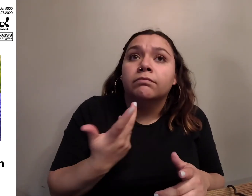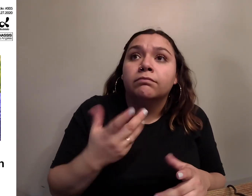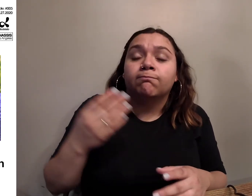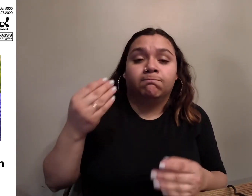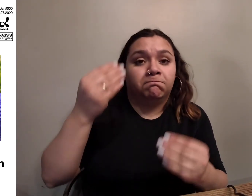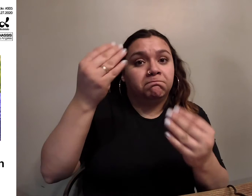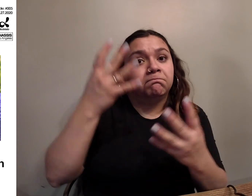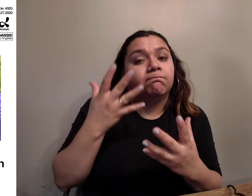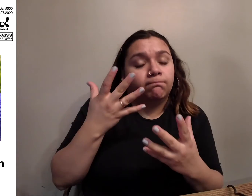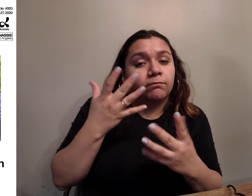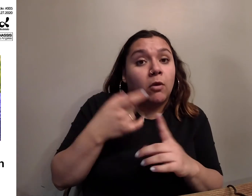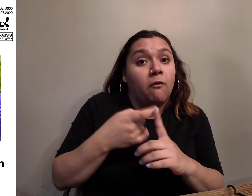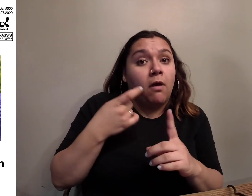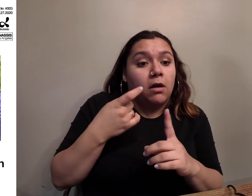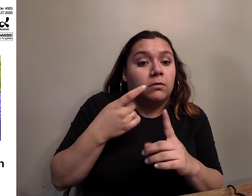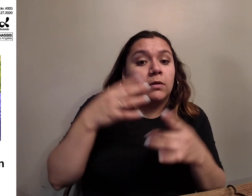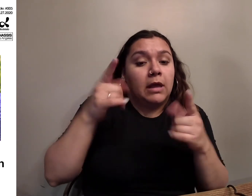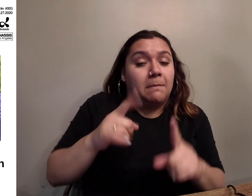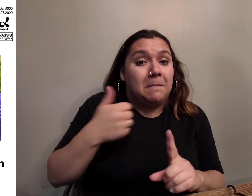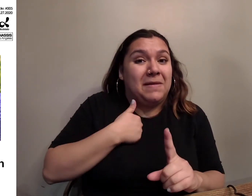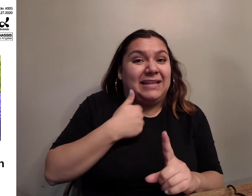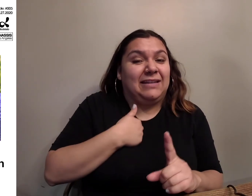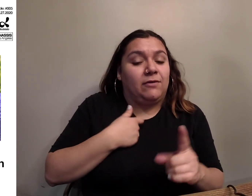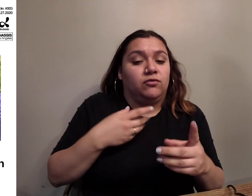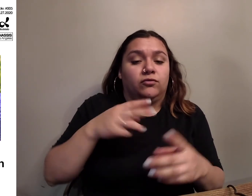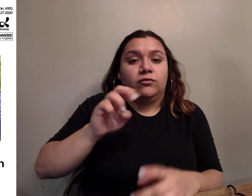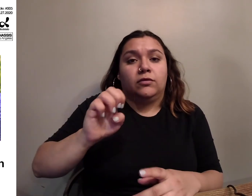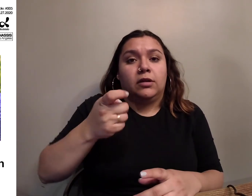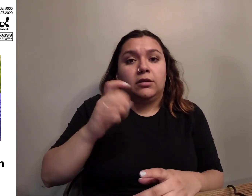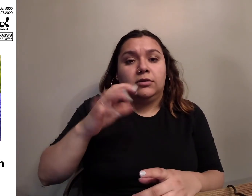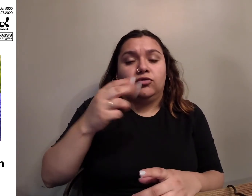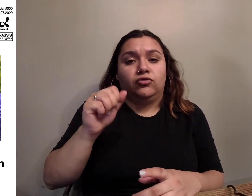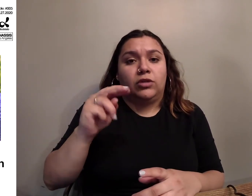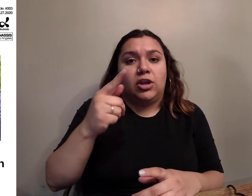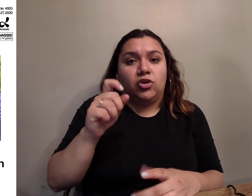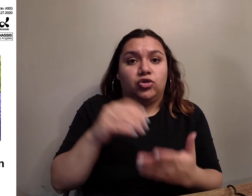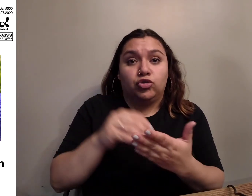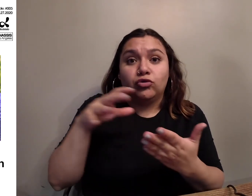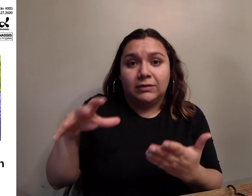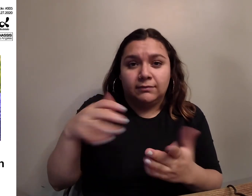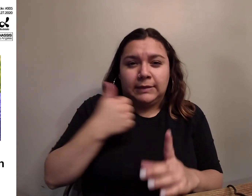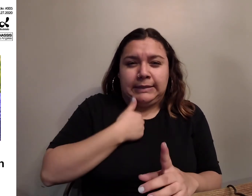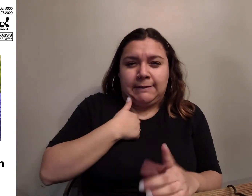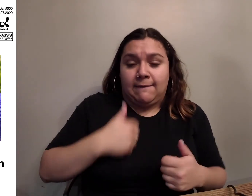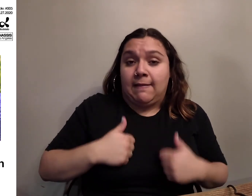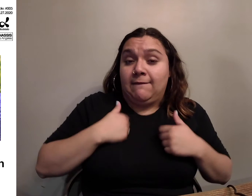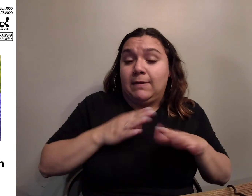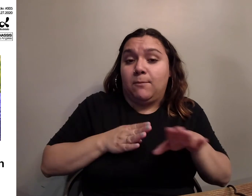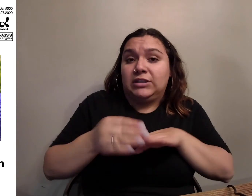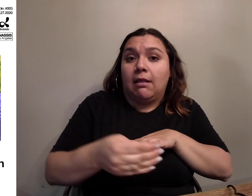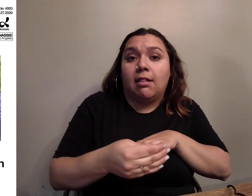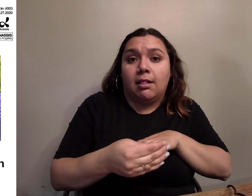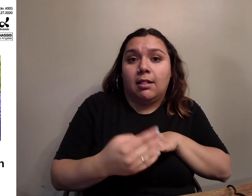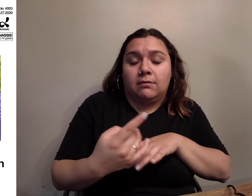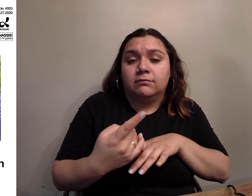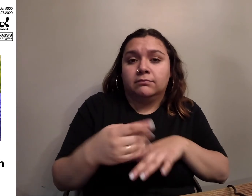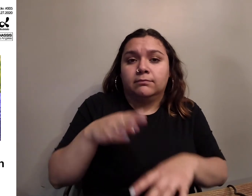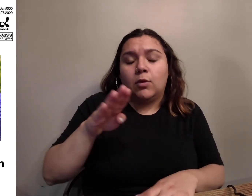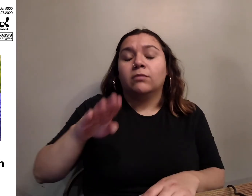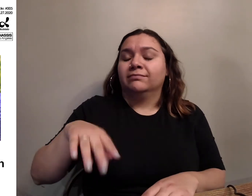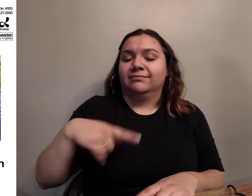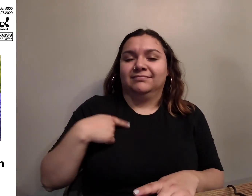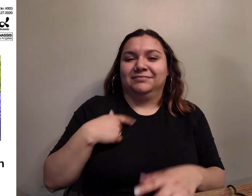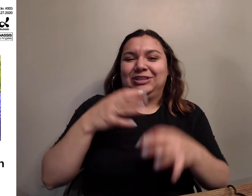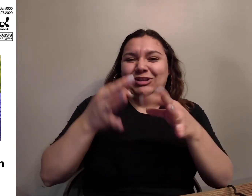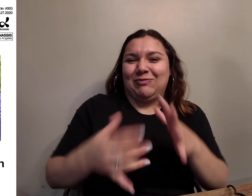very much so by the fact that I was an exchange student when I was 16, living in Brazil for a year that